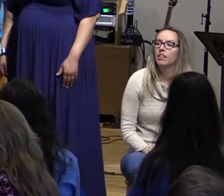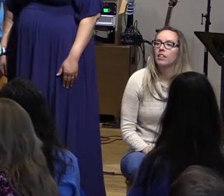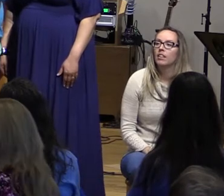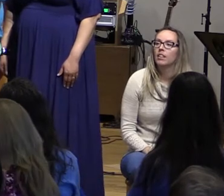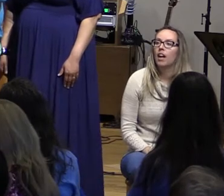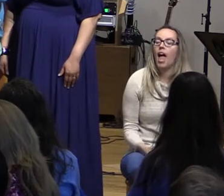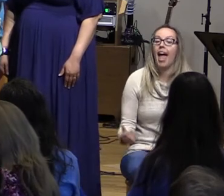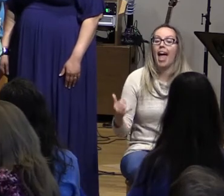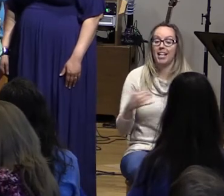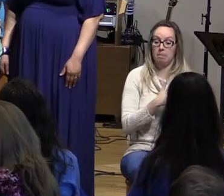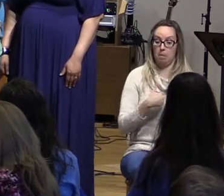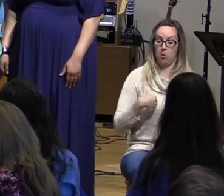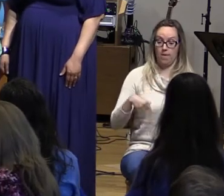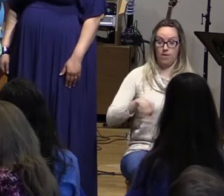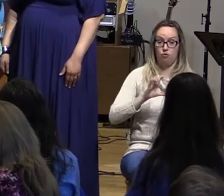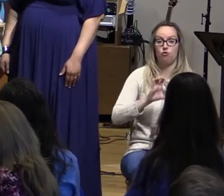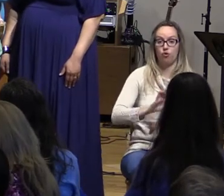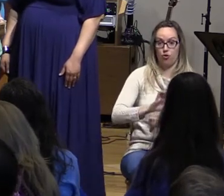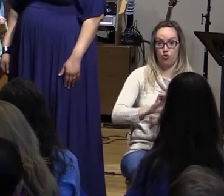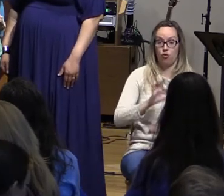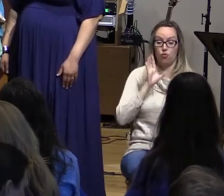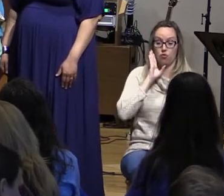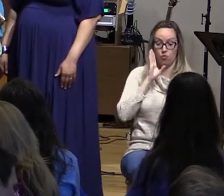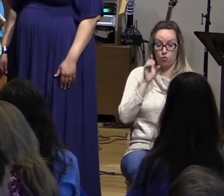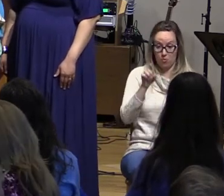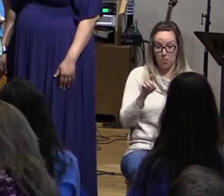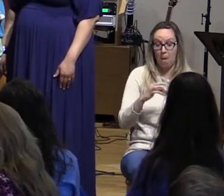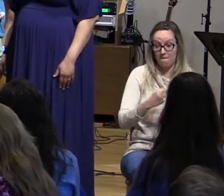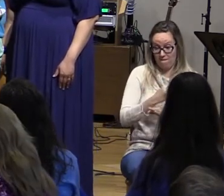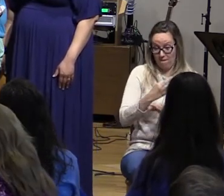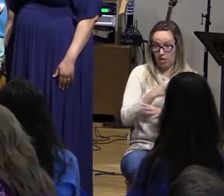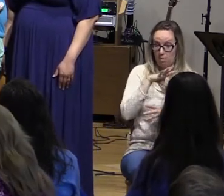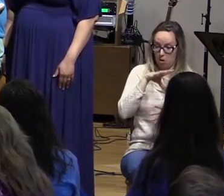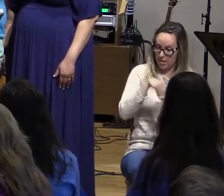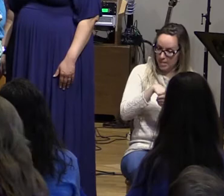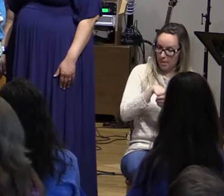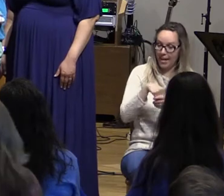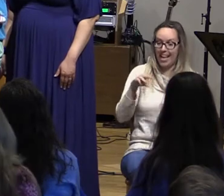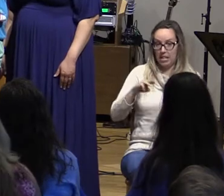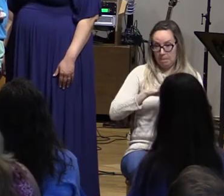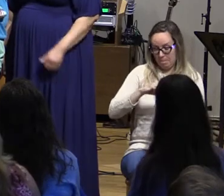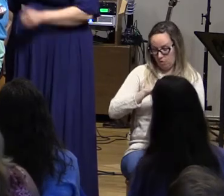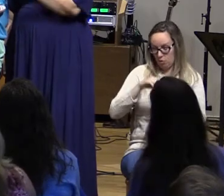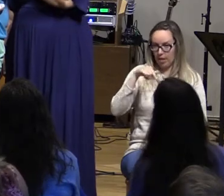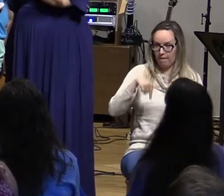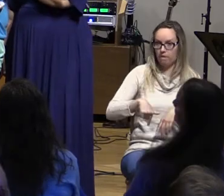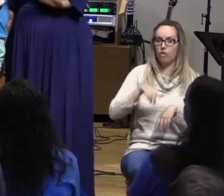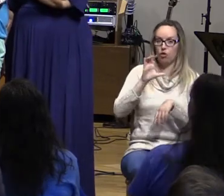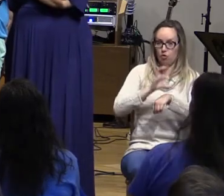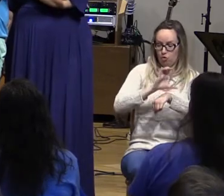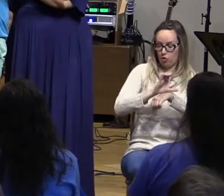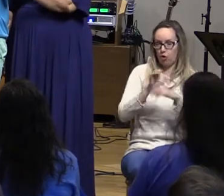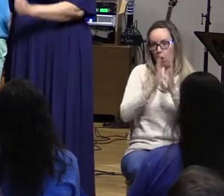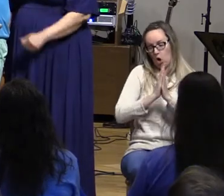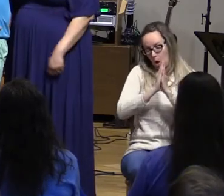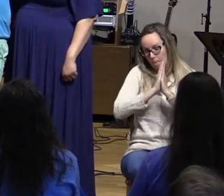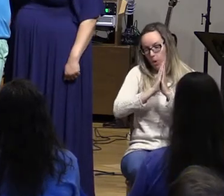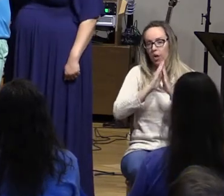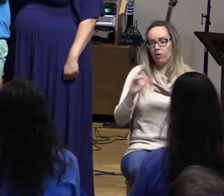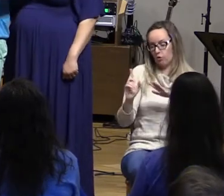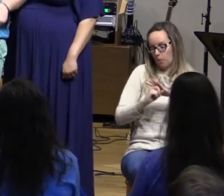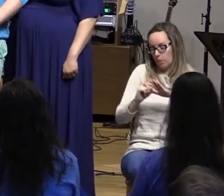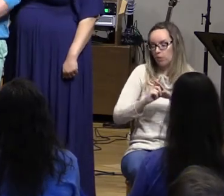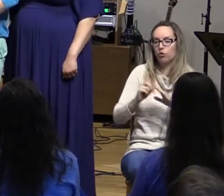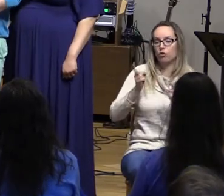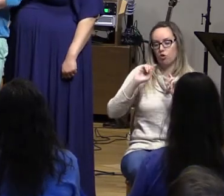As a member of St. John, will you faithfully participate in the ministries of this congregation by your prayers, your presence,